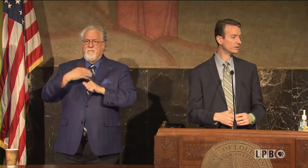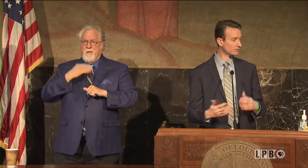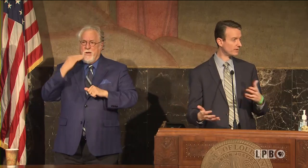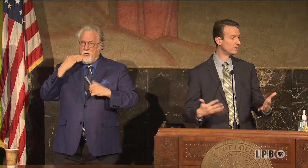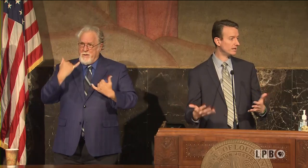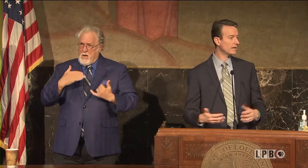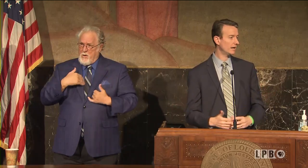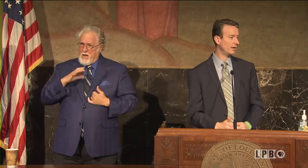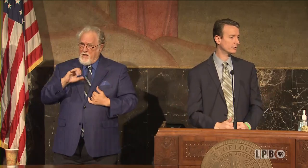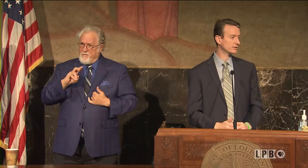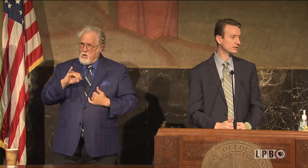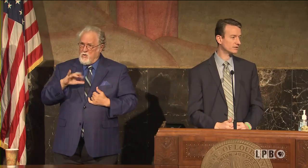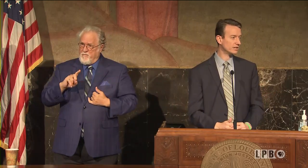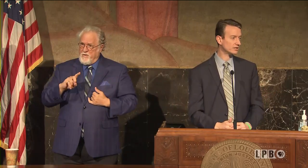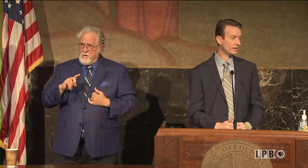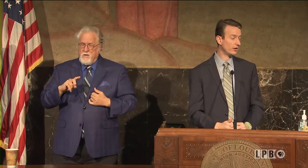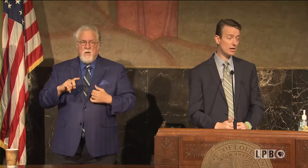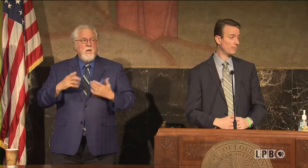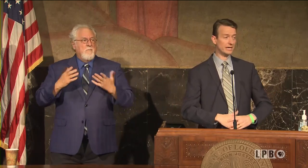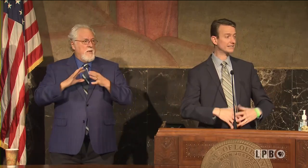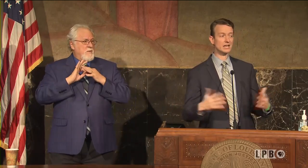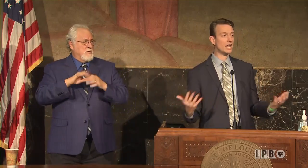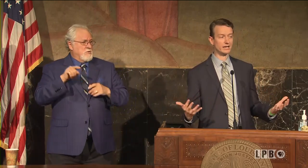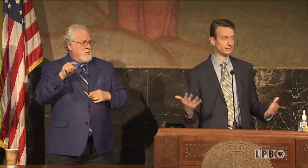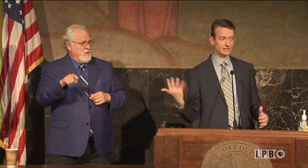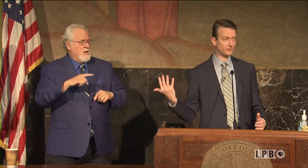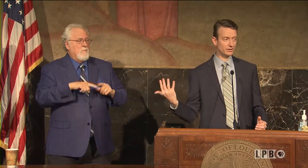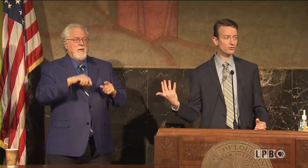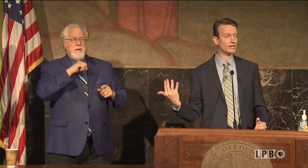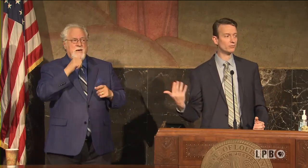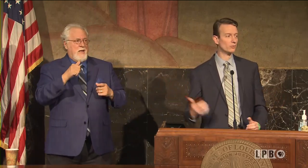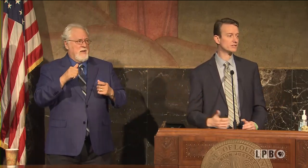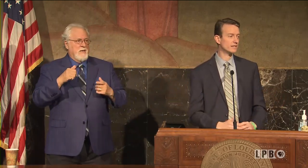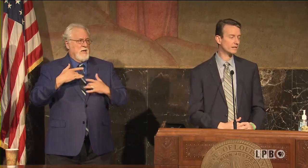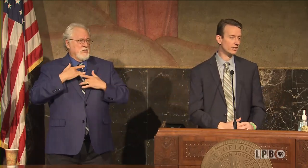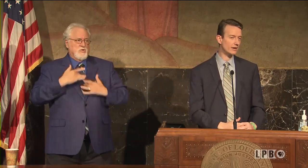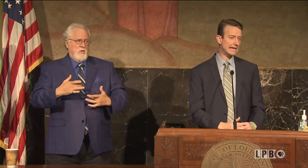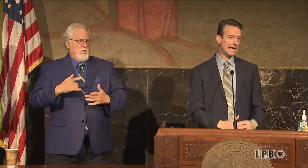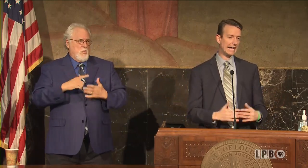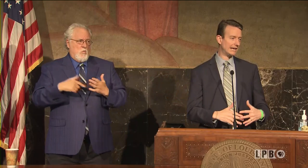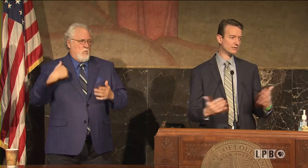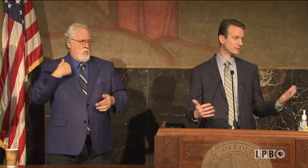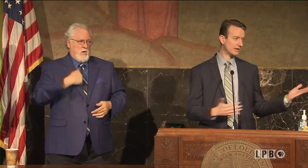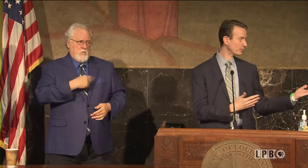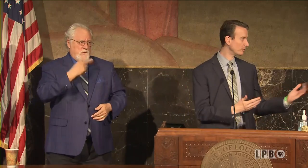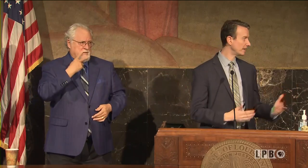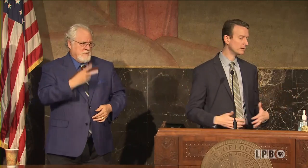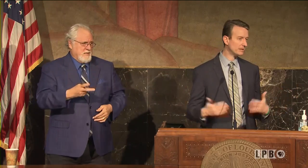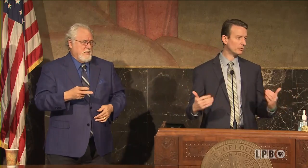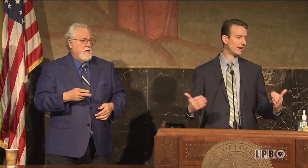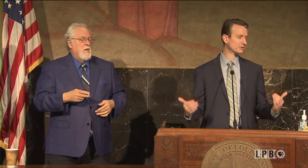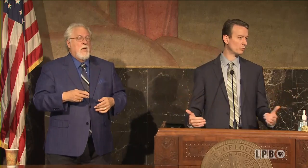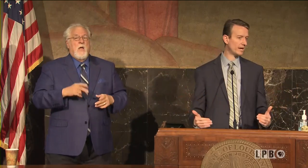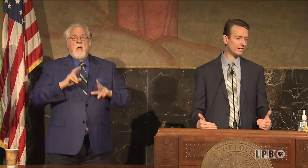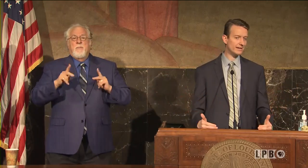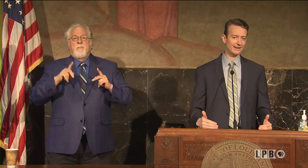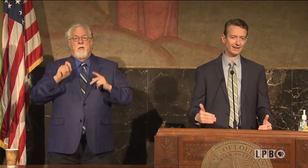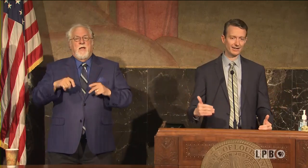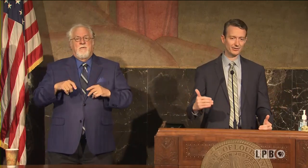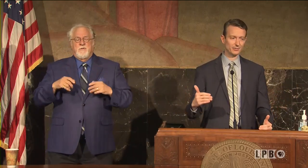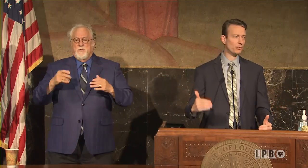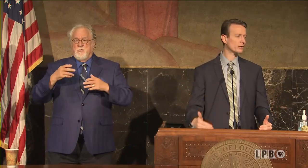got COVID, so maybe there's an association there, but it's not a significant trend in what we're seeing here. And as we've said from the beginning, people have to